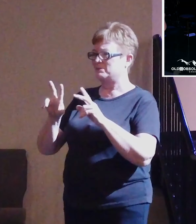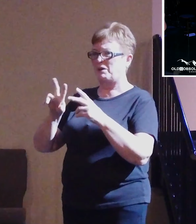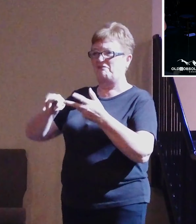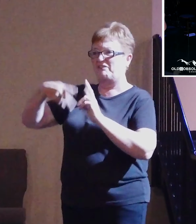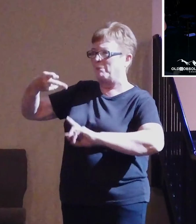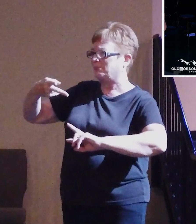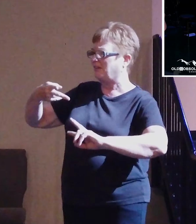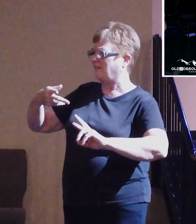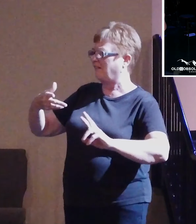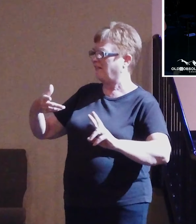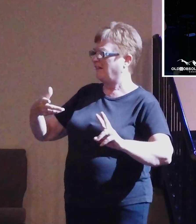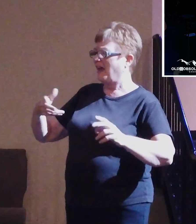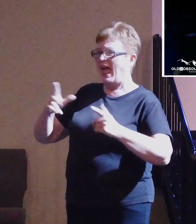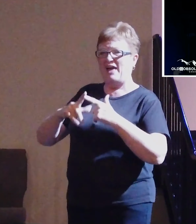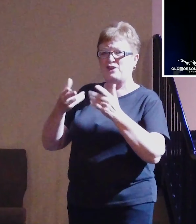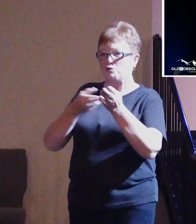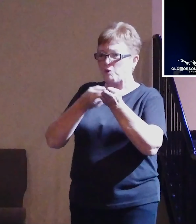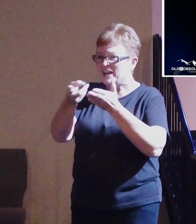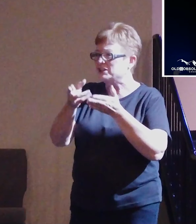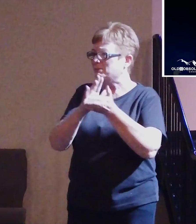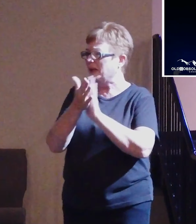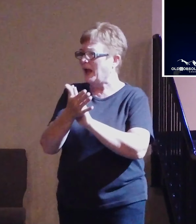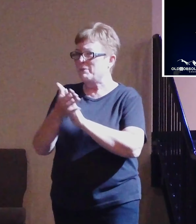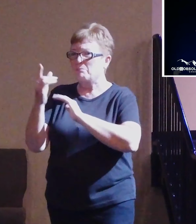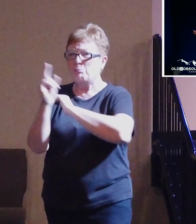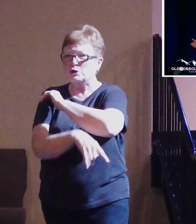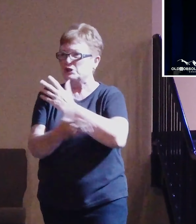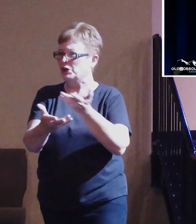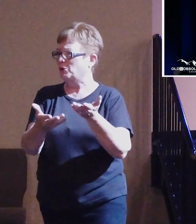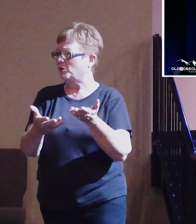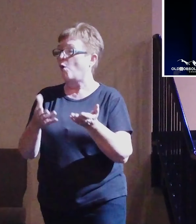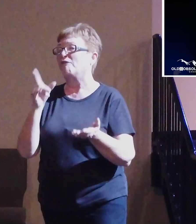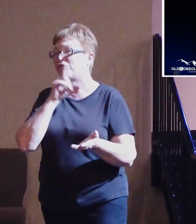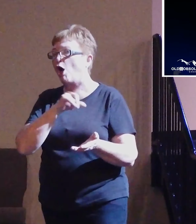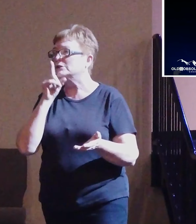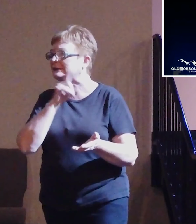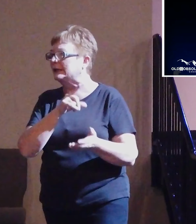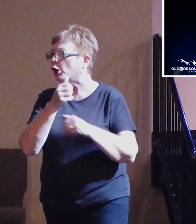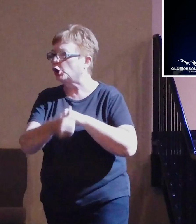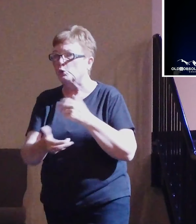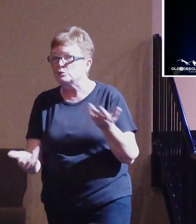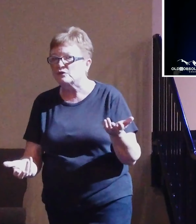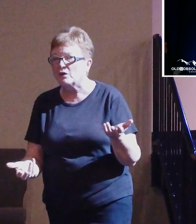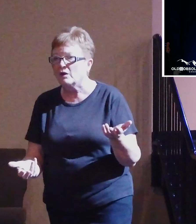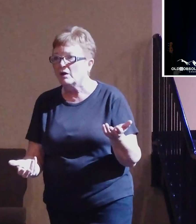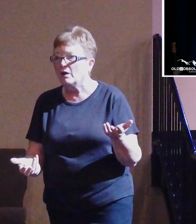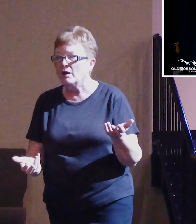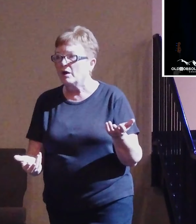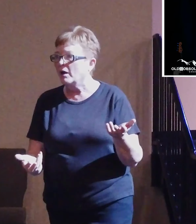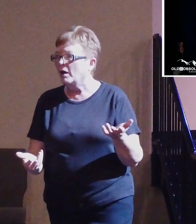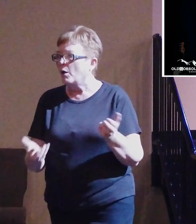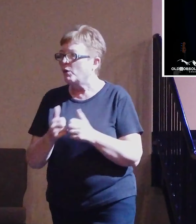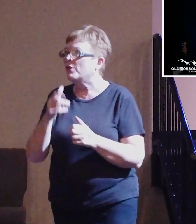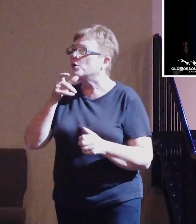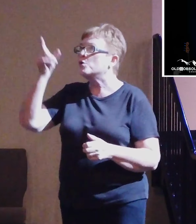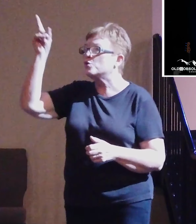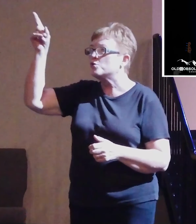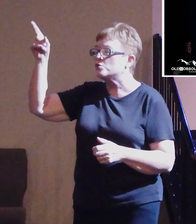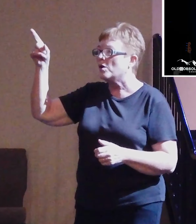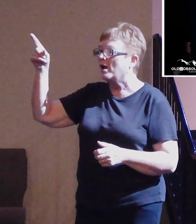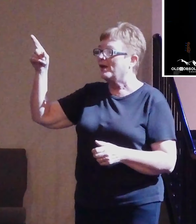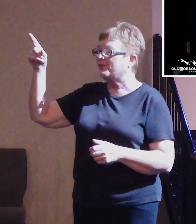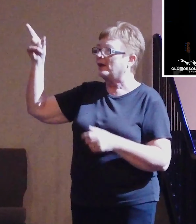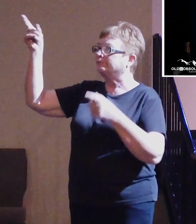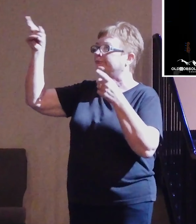righteous are being persecuted or falsely accused by those that bear the sword. And the